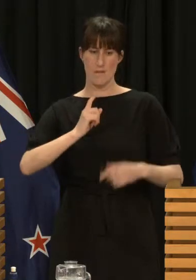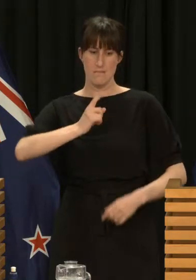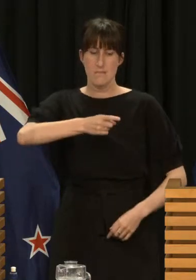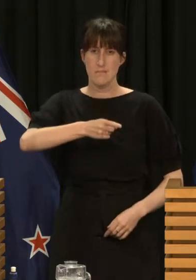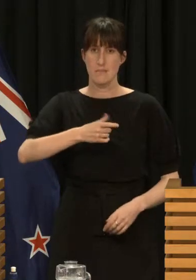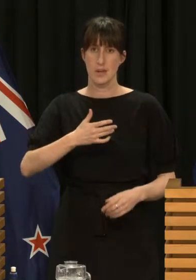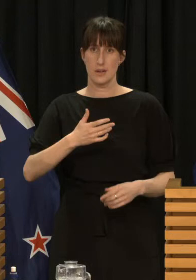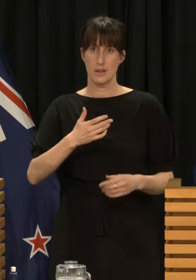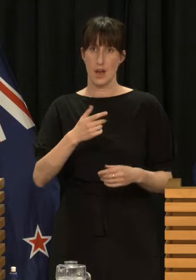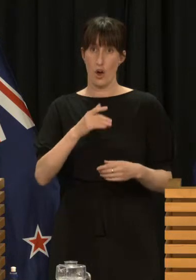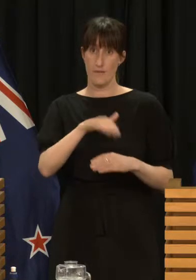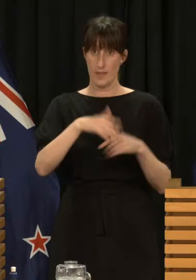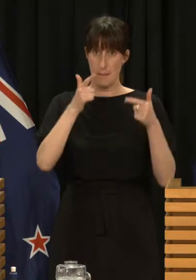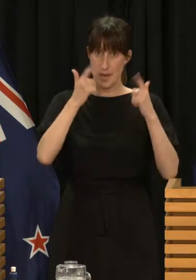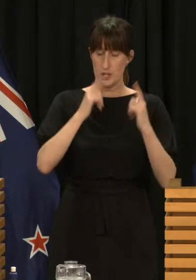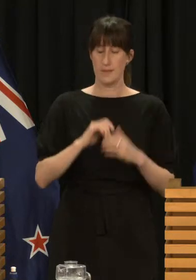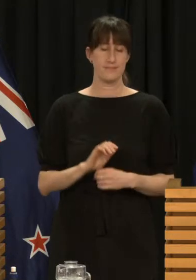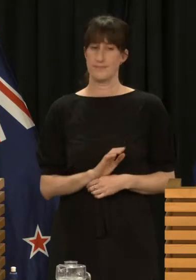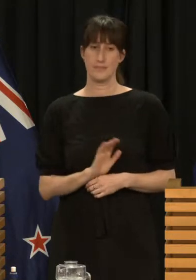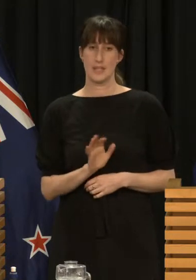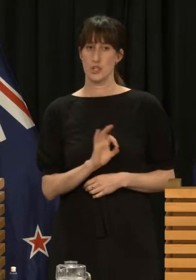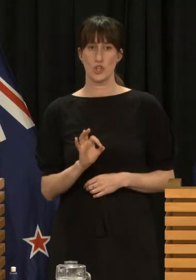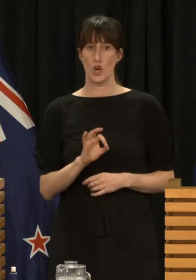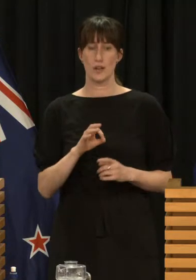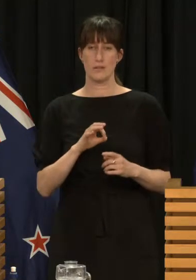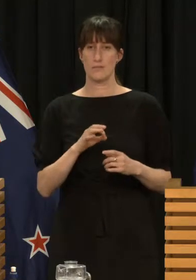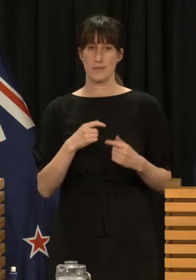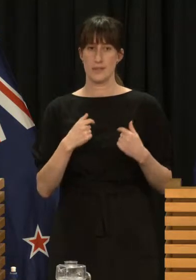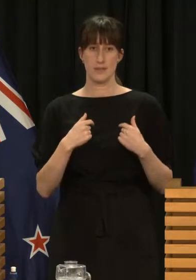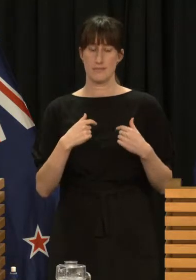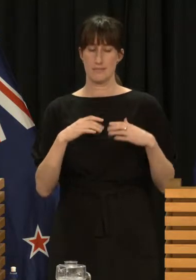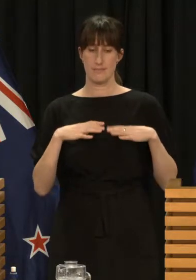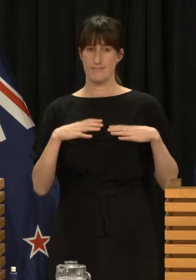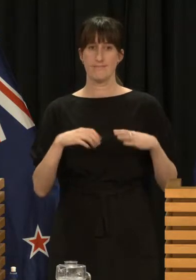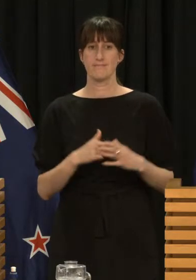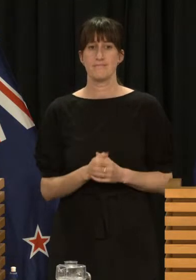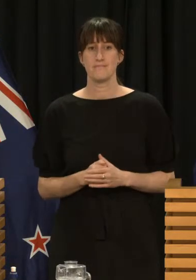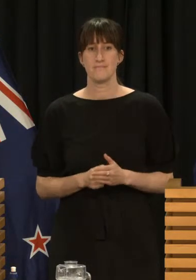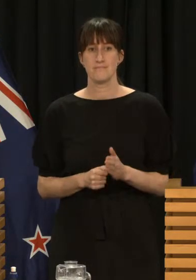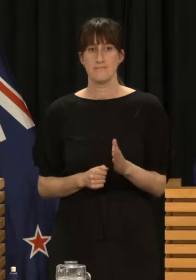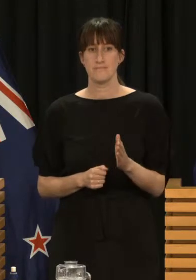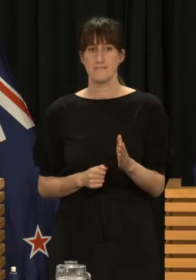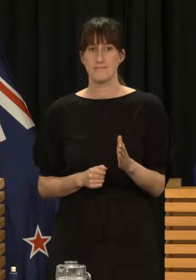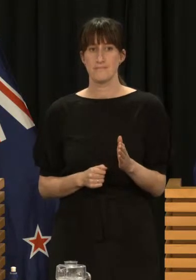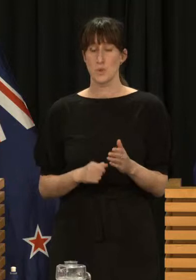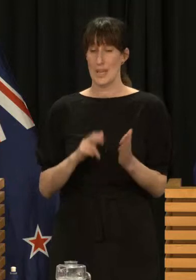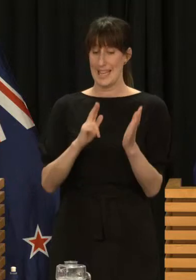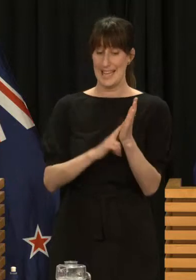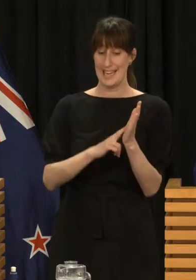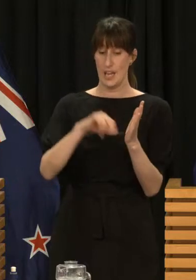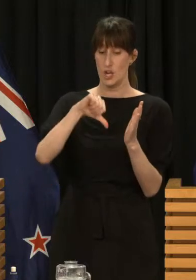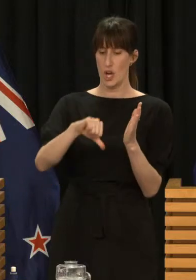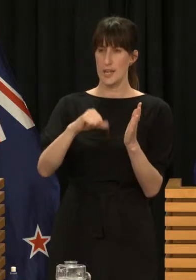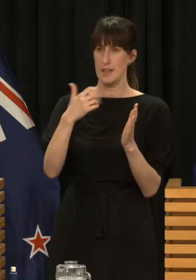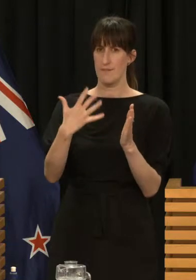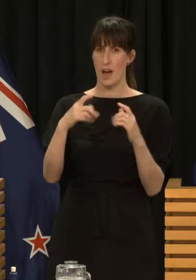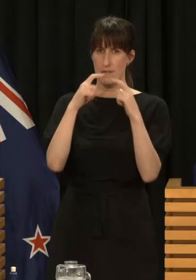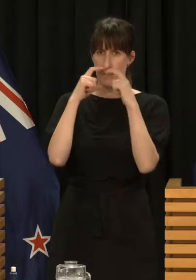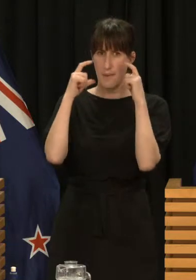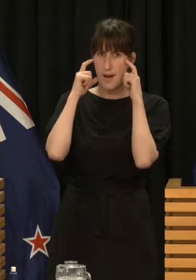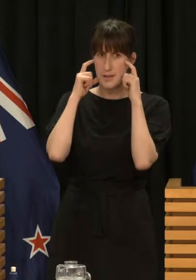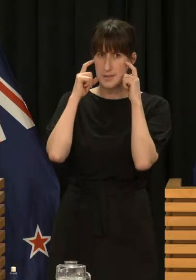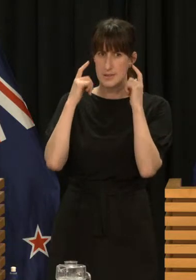have N95s been given to some nurses in managed isolation if you're saying this is still being considered?